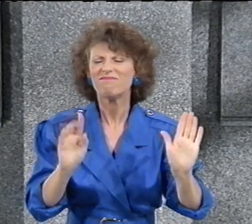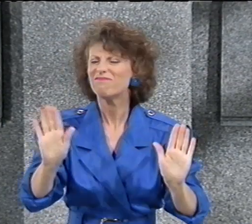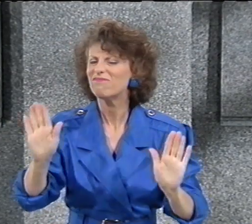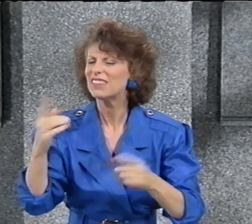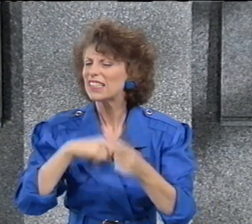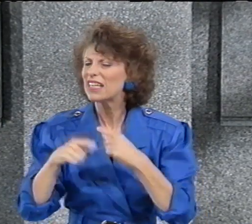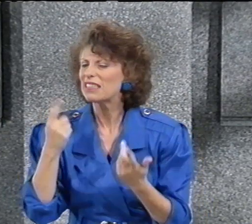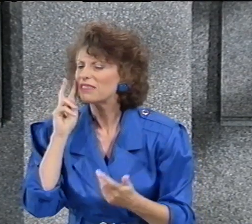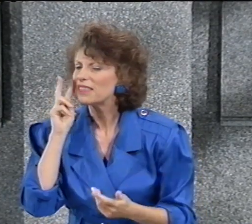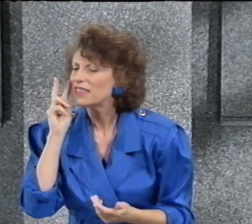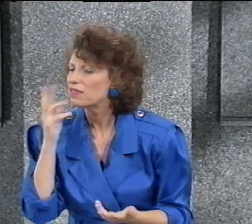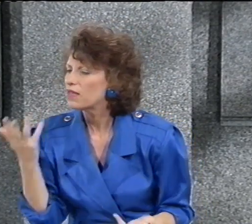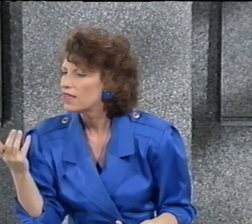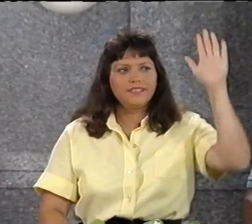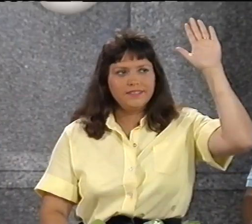Let's see what signs you know for that.